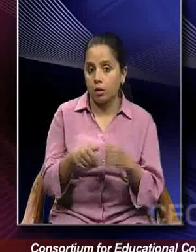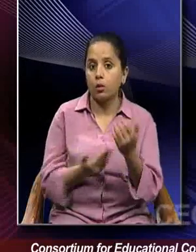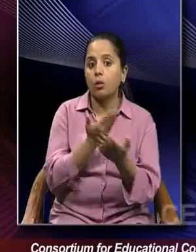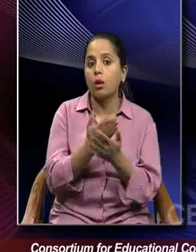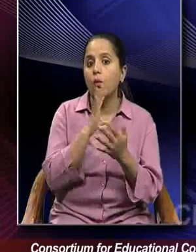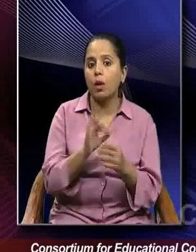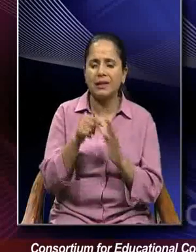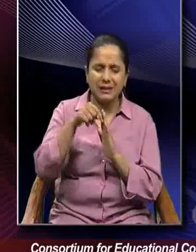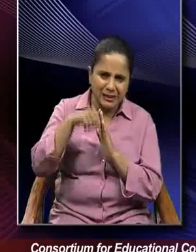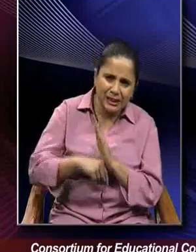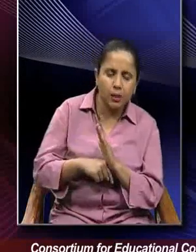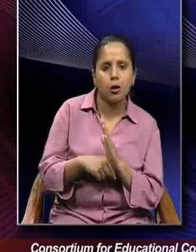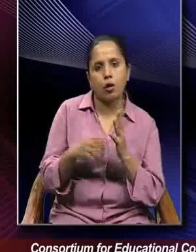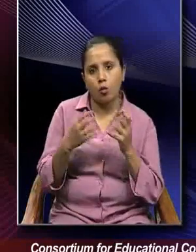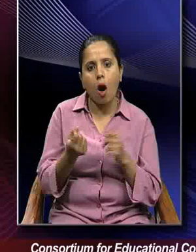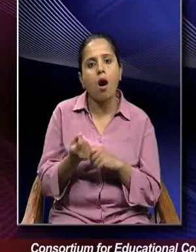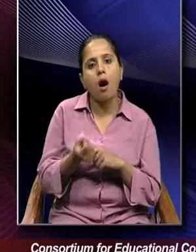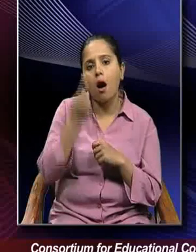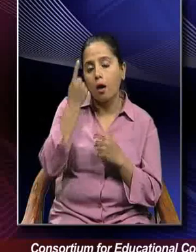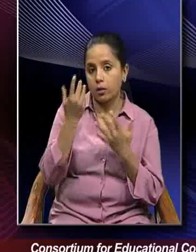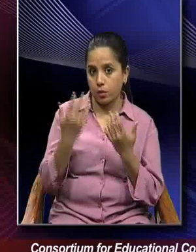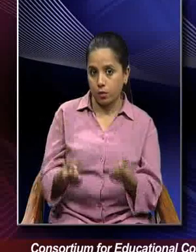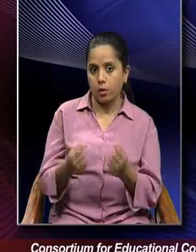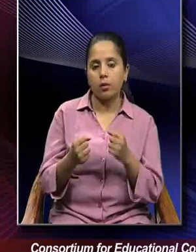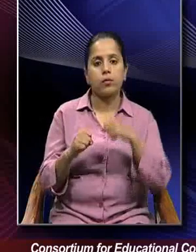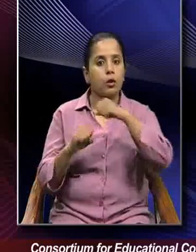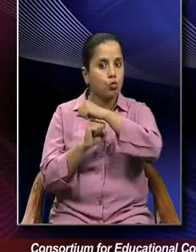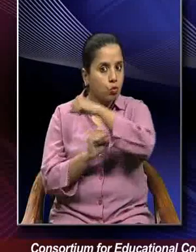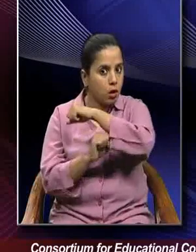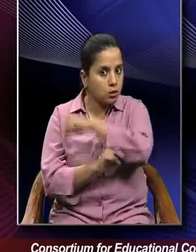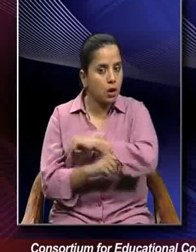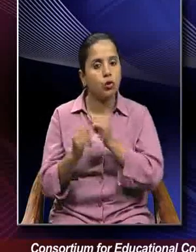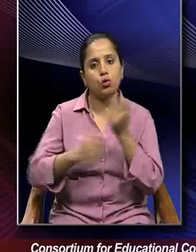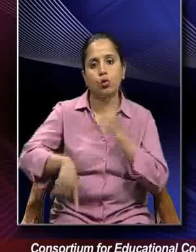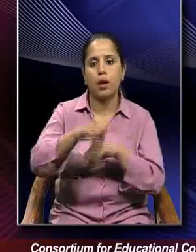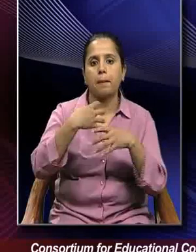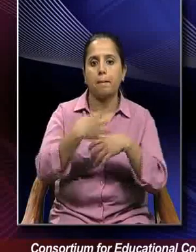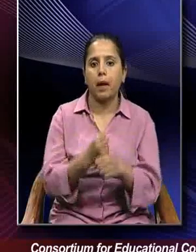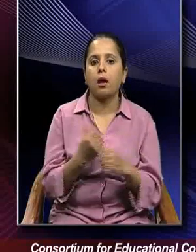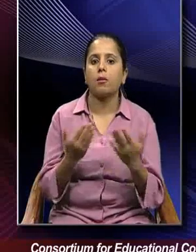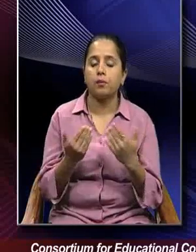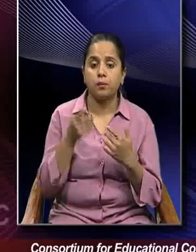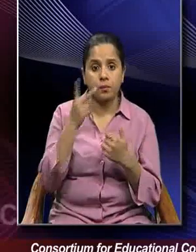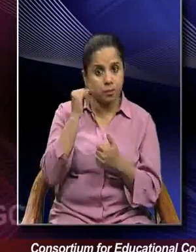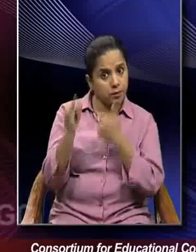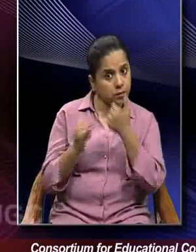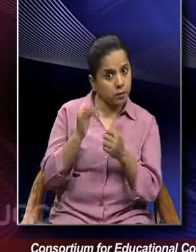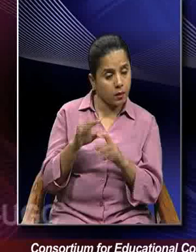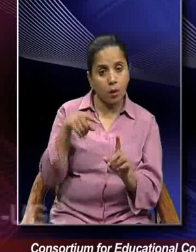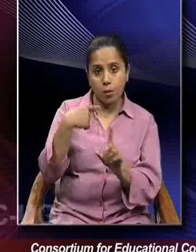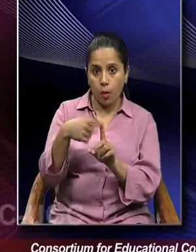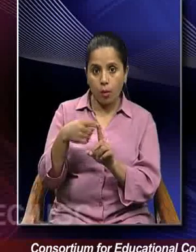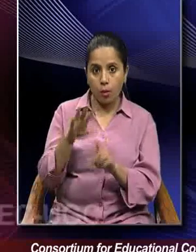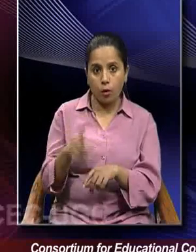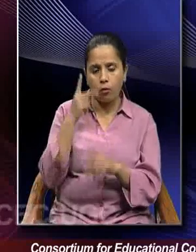to go deeper and understand the structures which make society. It criticizes positivism for